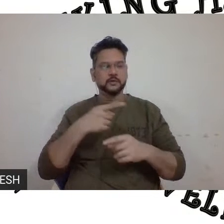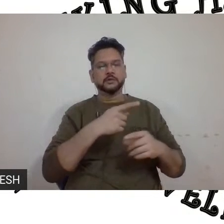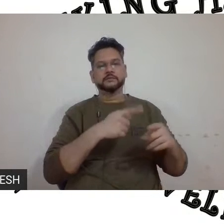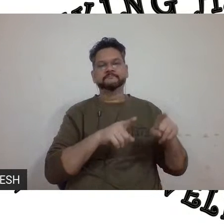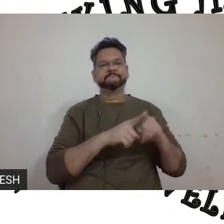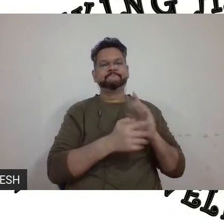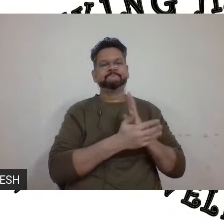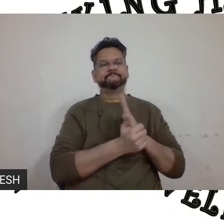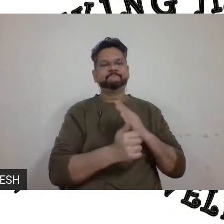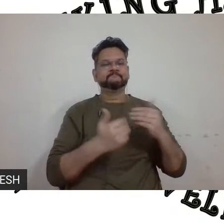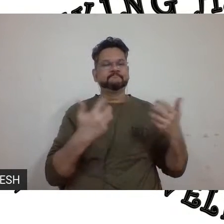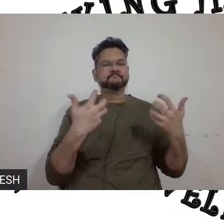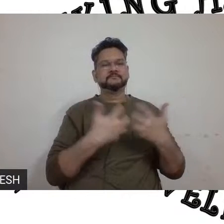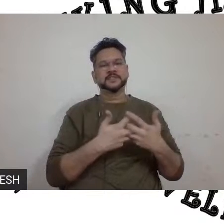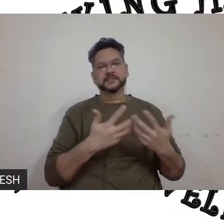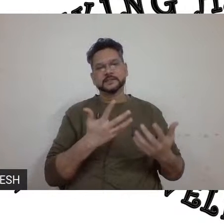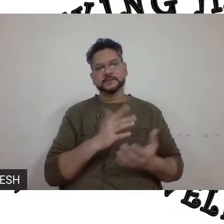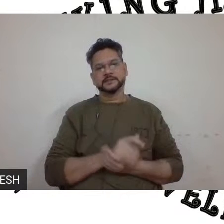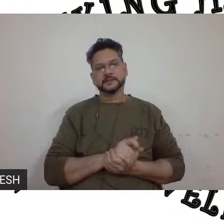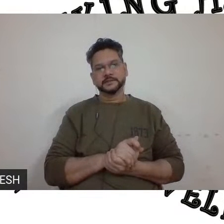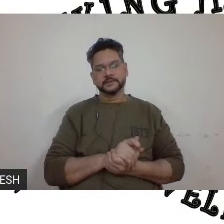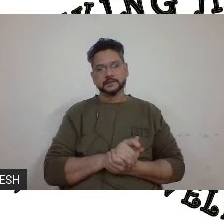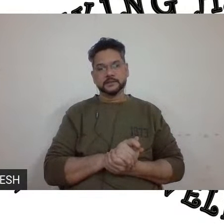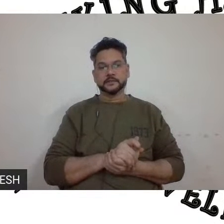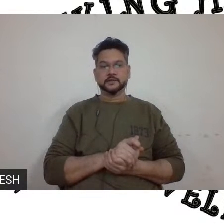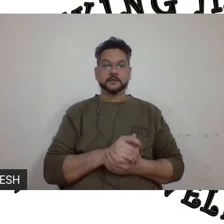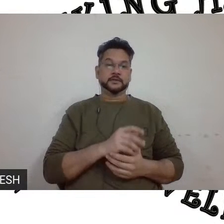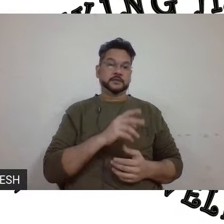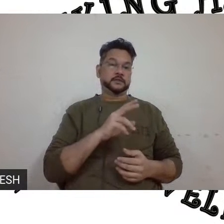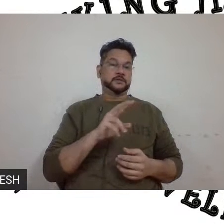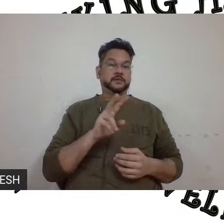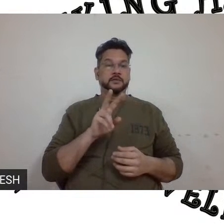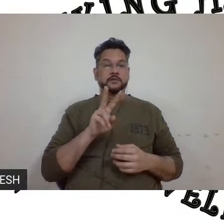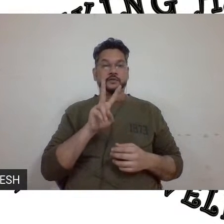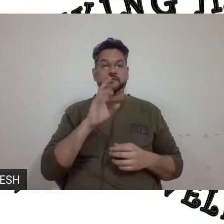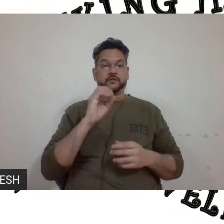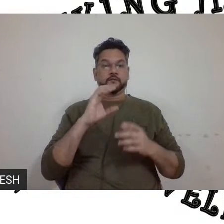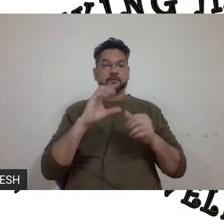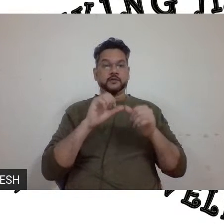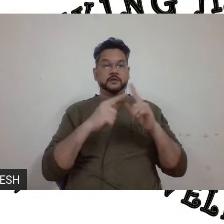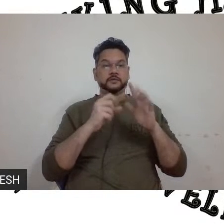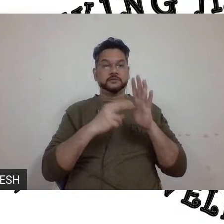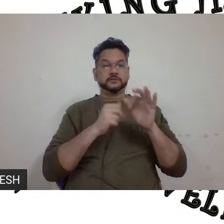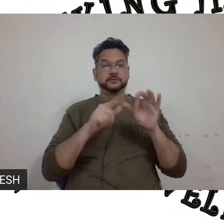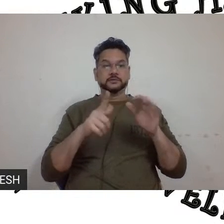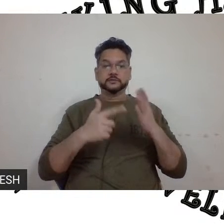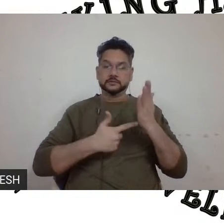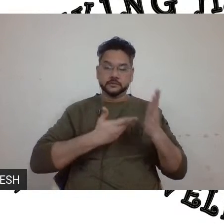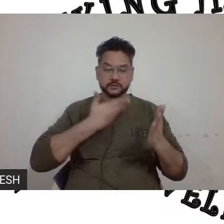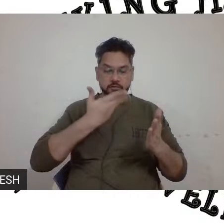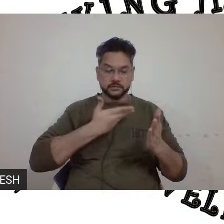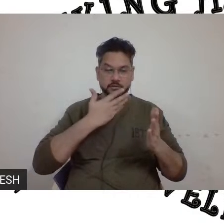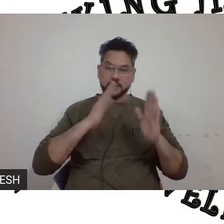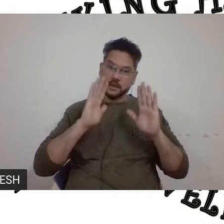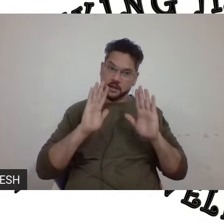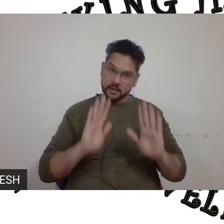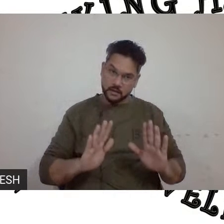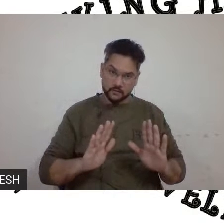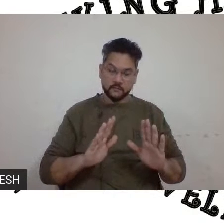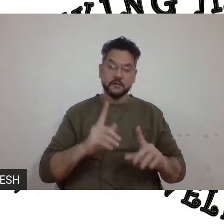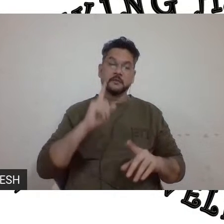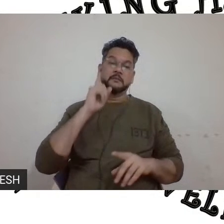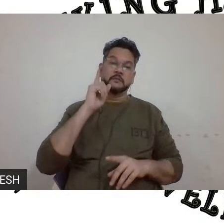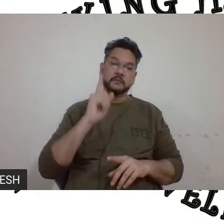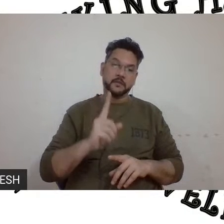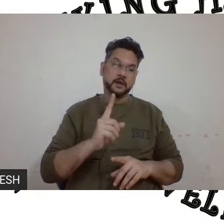So in a spite of having the vocational degree or the vocational training, maximum of the youths with disabilities